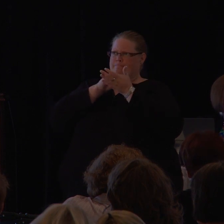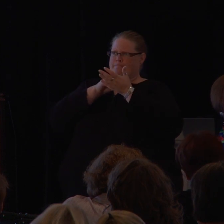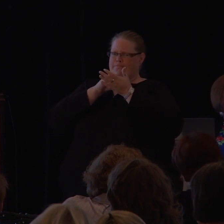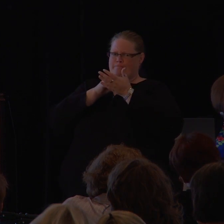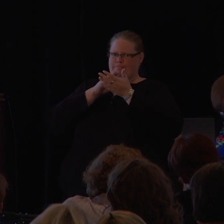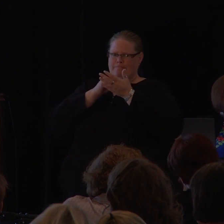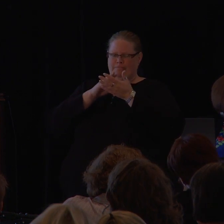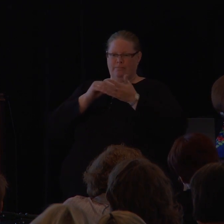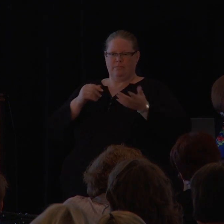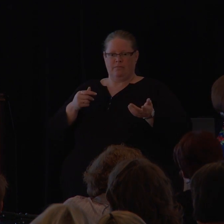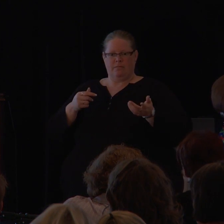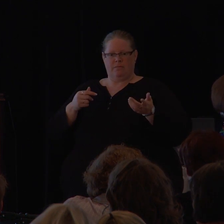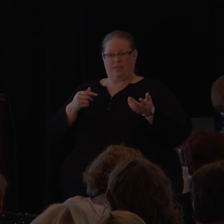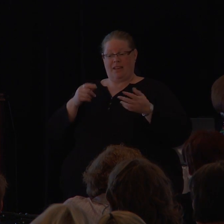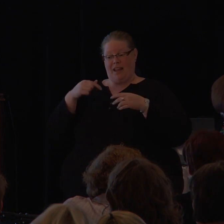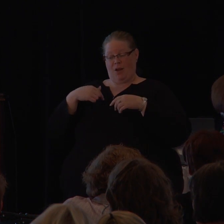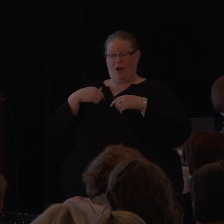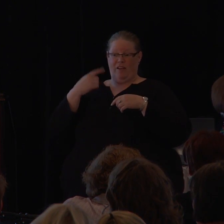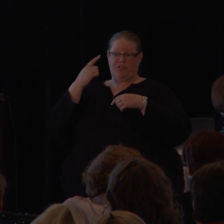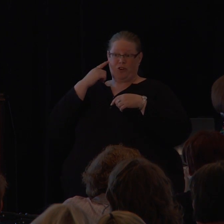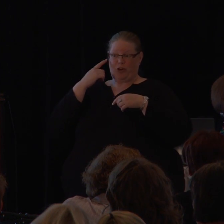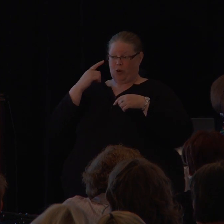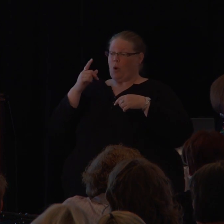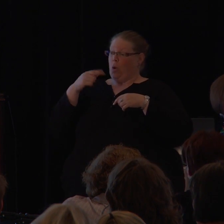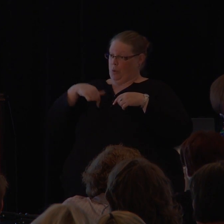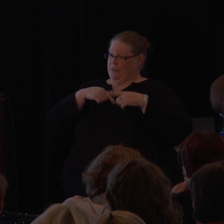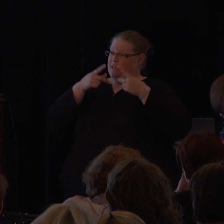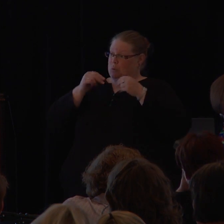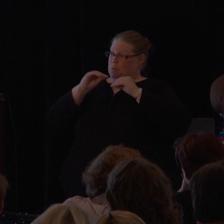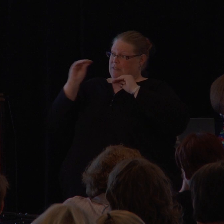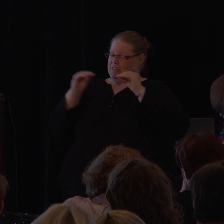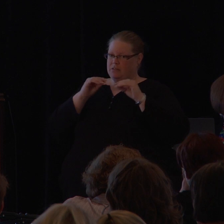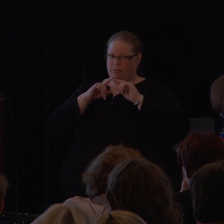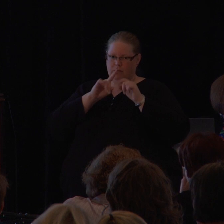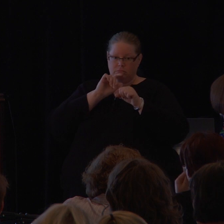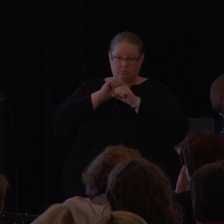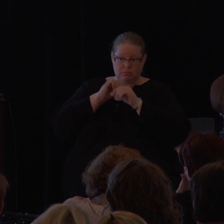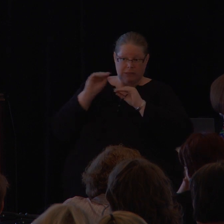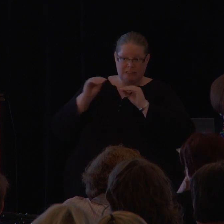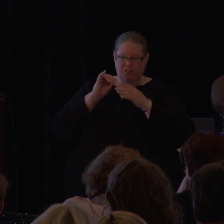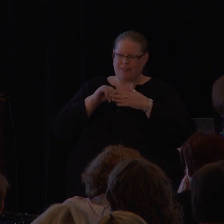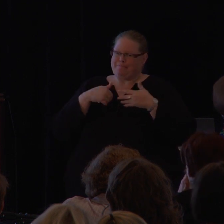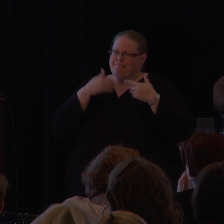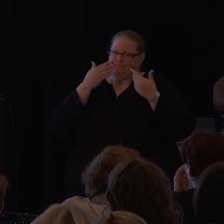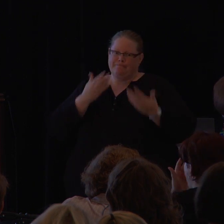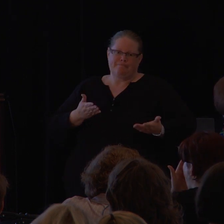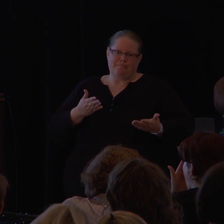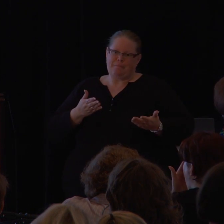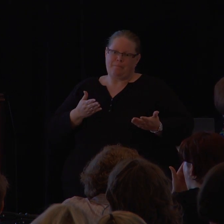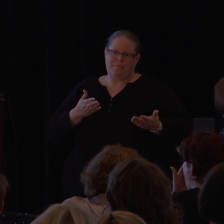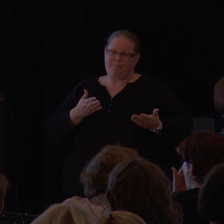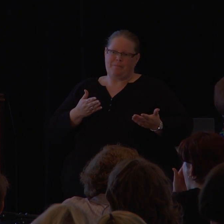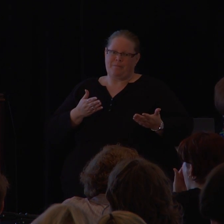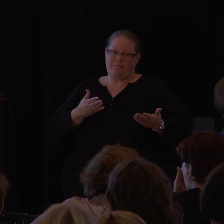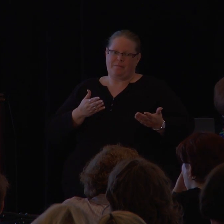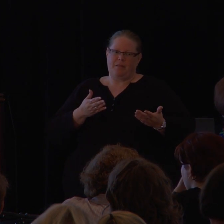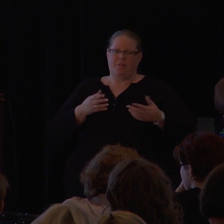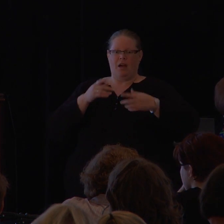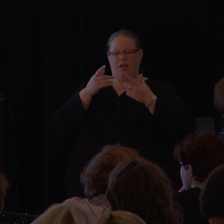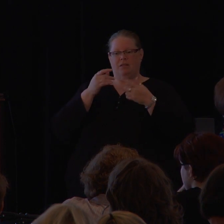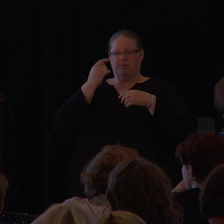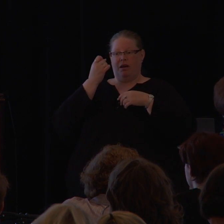faculties, I'm told that's not necessarily the case. And obviously it should be, because you can't very well teach if you have an unruly